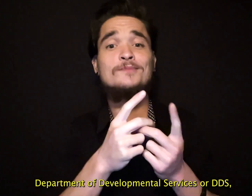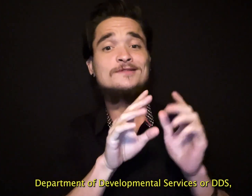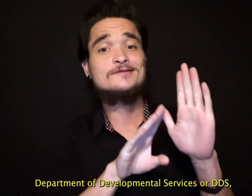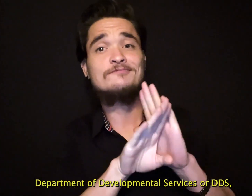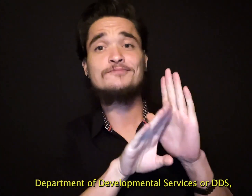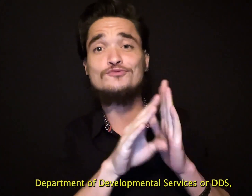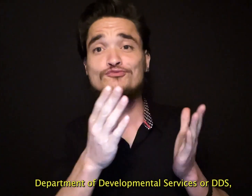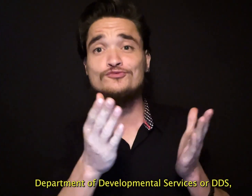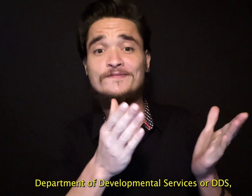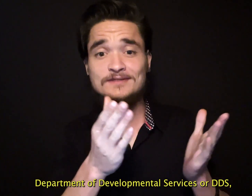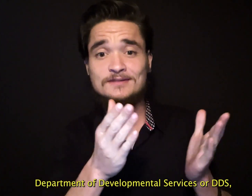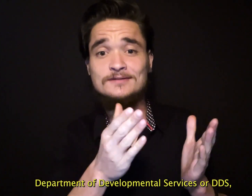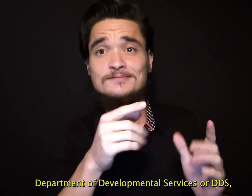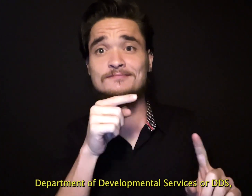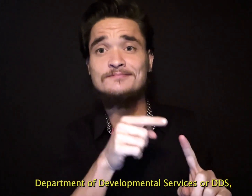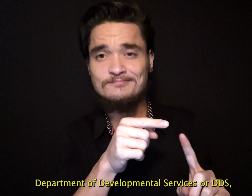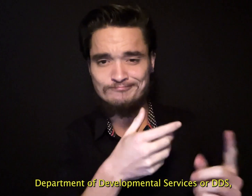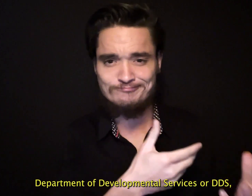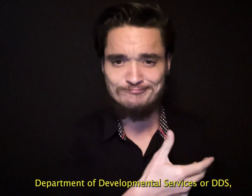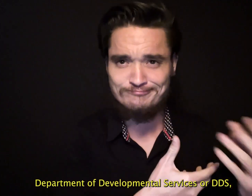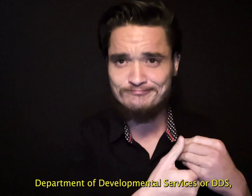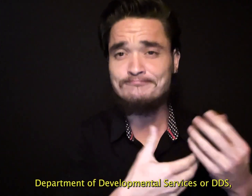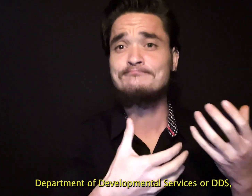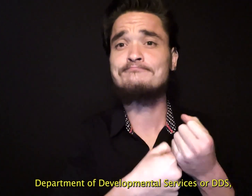Department of Developmental Services, or DDS,